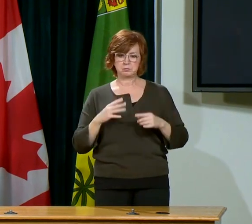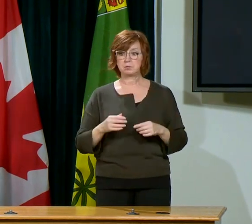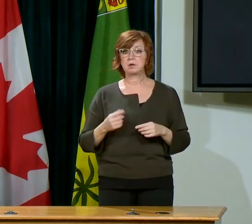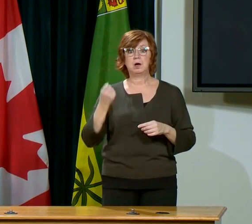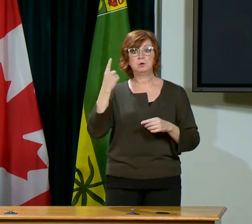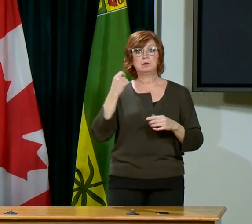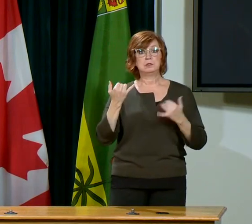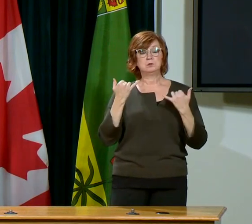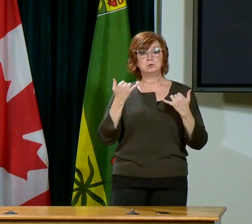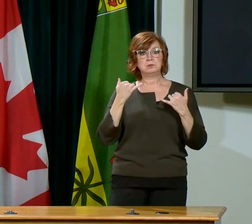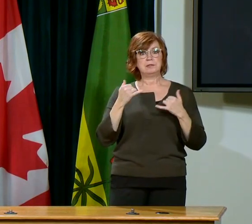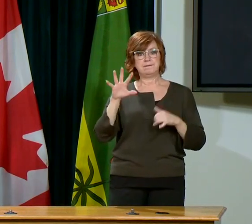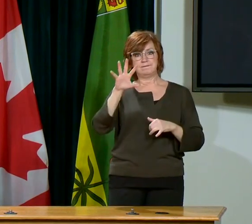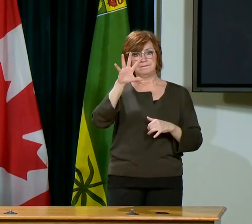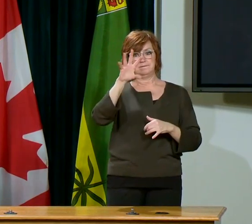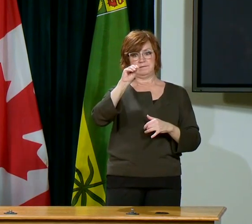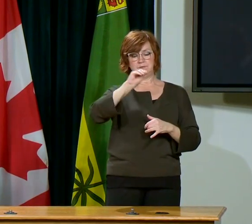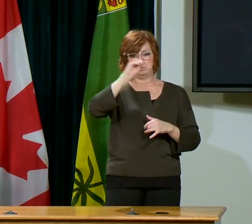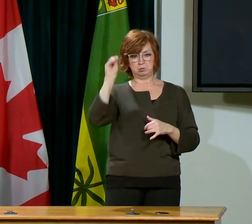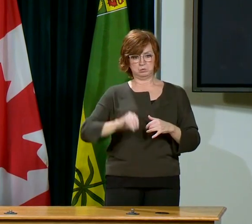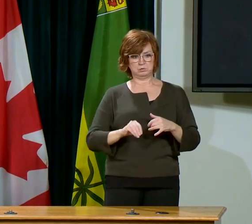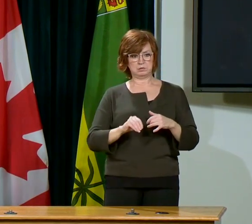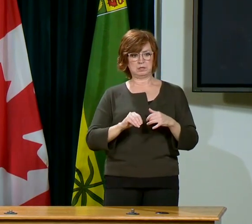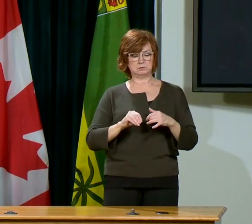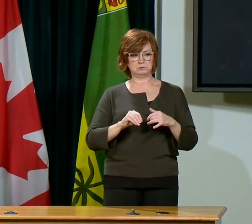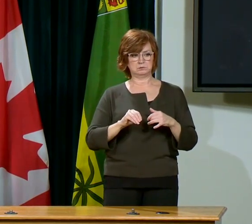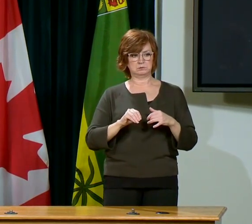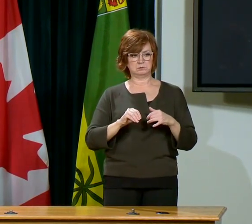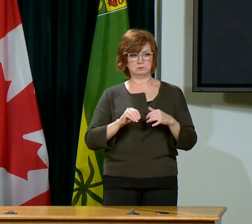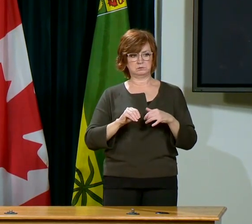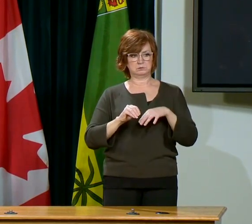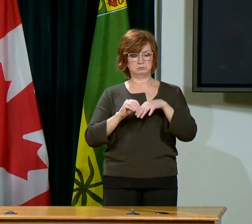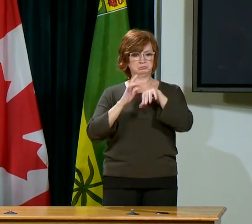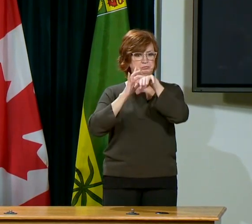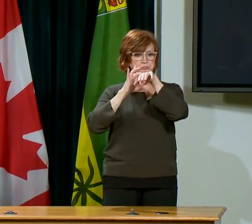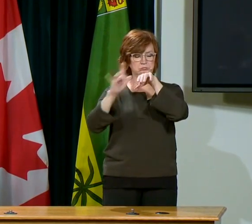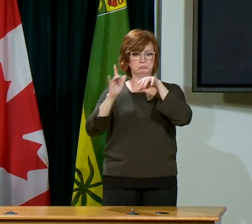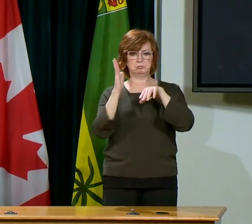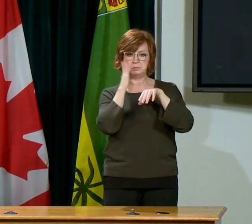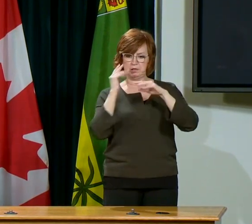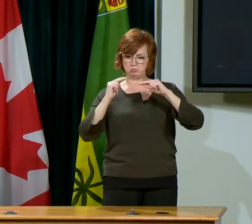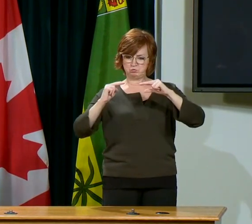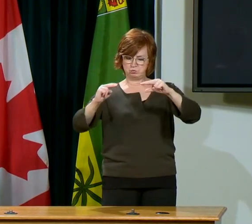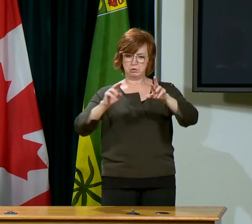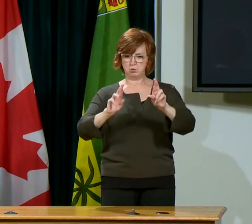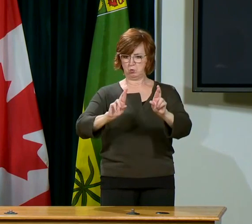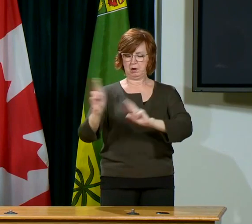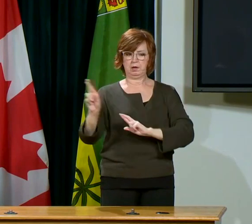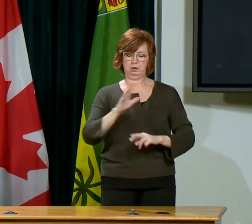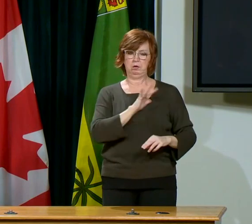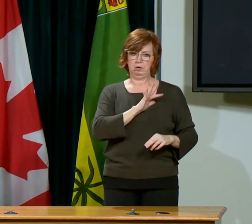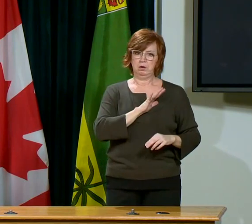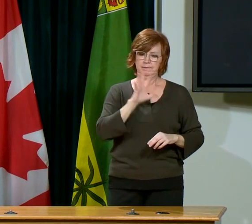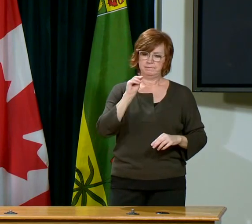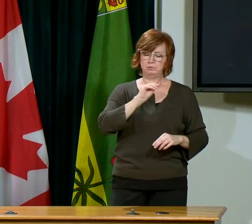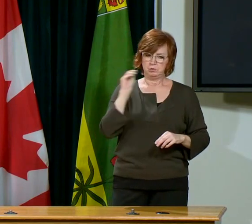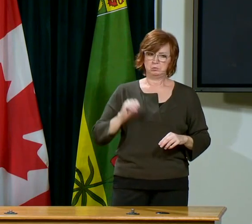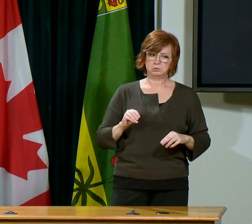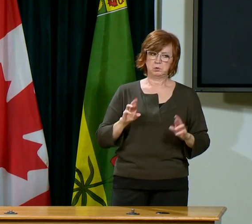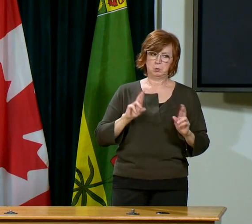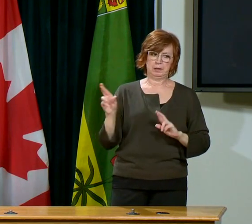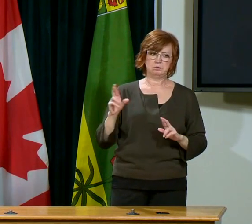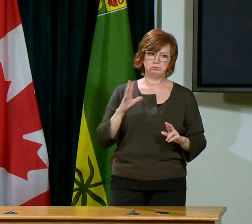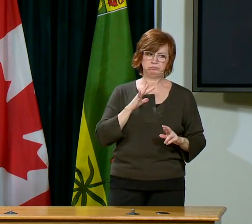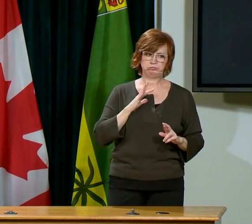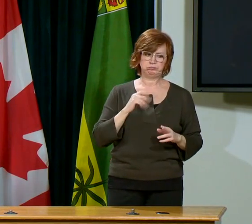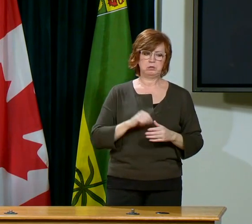have 50% of the provincial available beds without us actually putting more in place or are available today to care for patients as